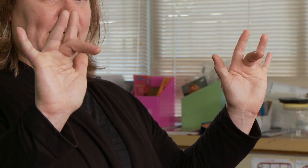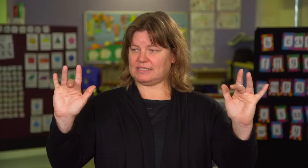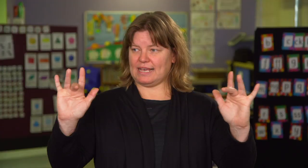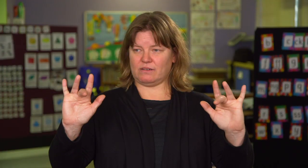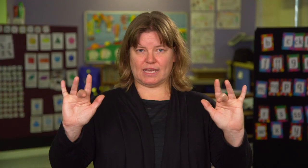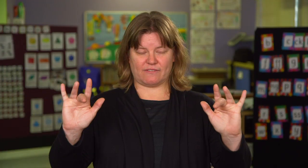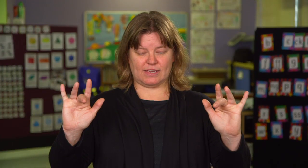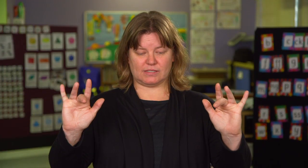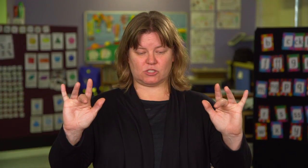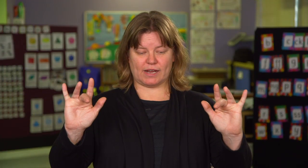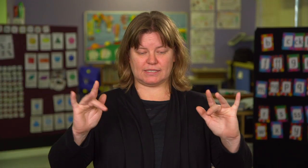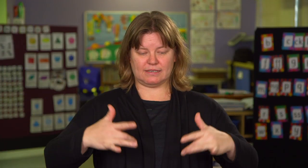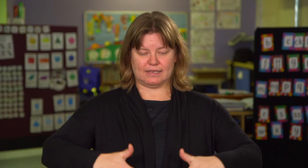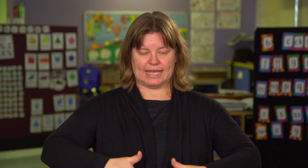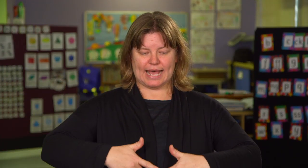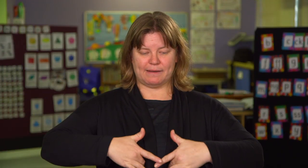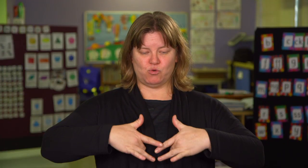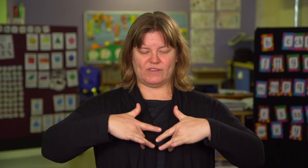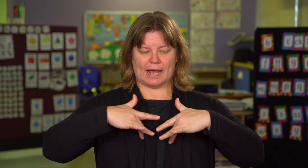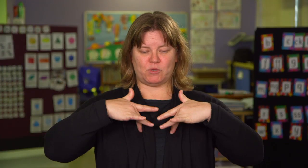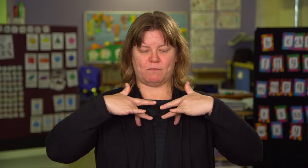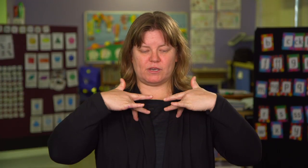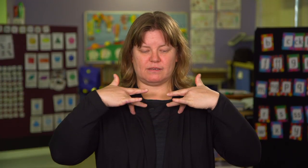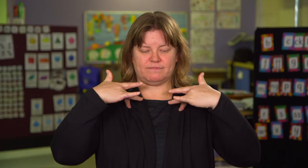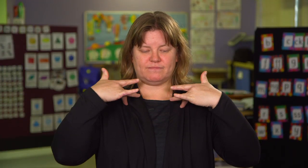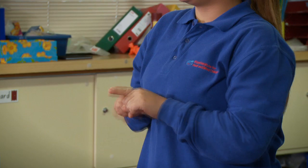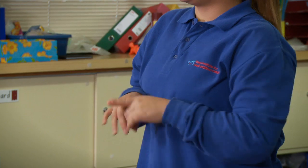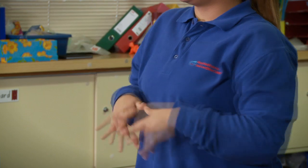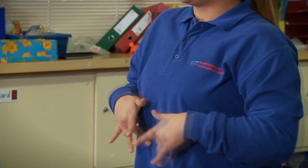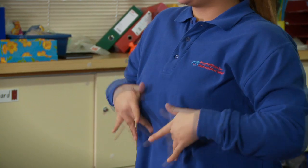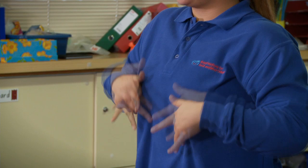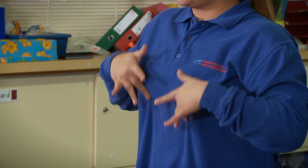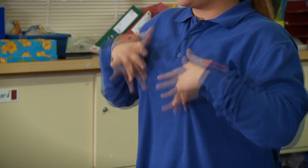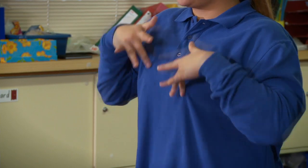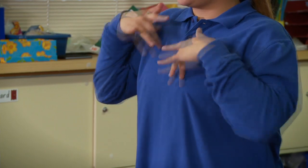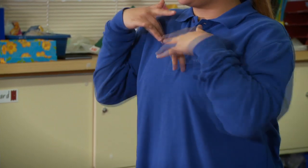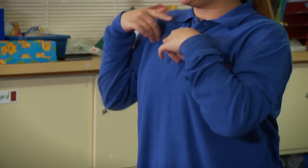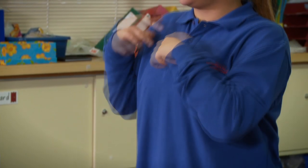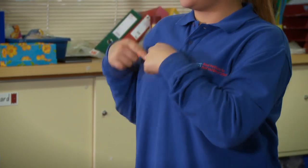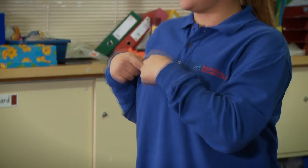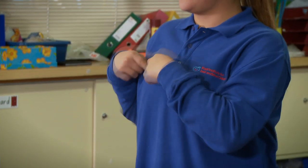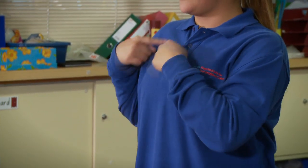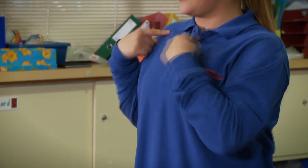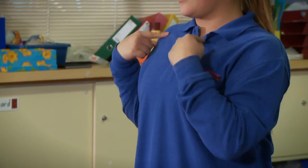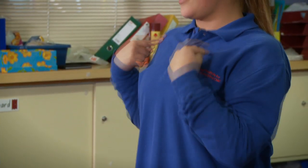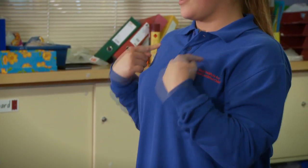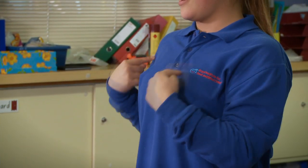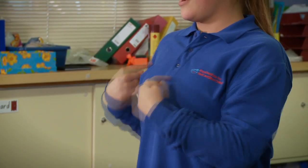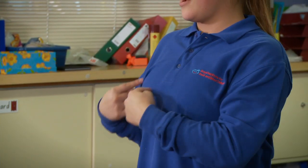bent down, the other finger's straight, and moving up your body. In Auslan, it's what's called a topic